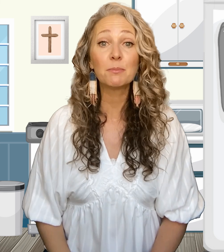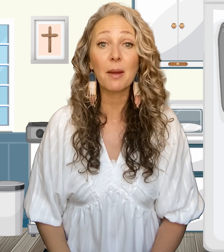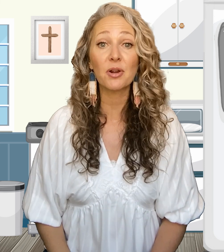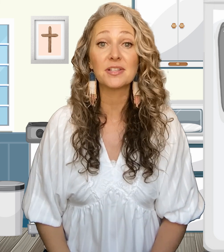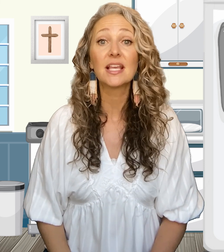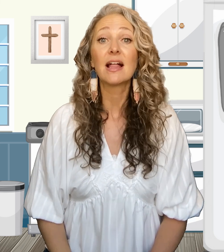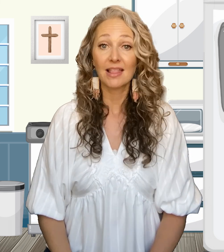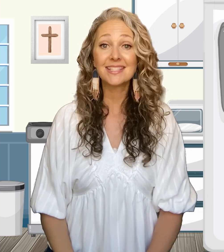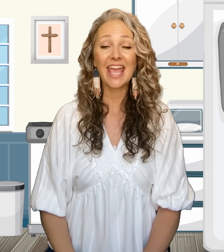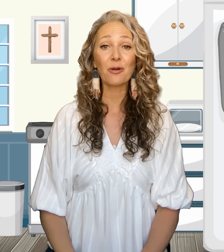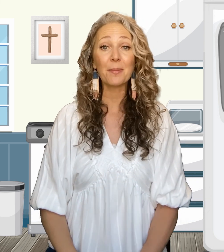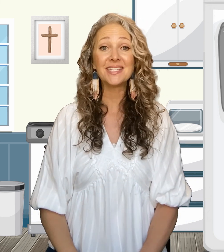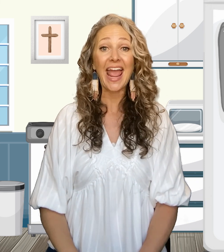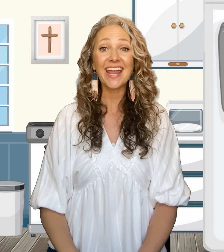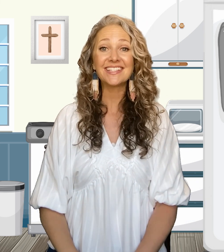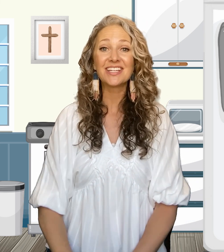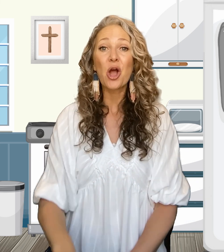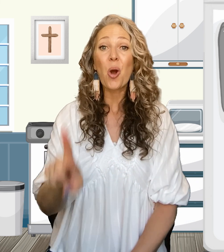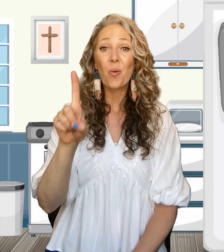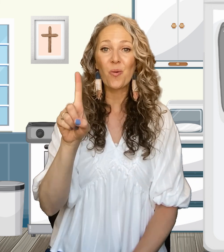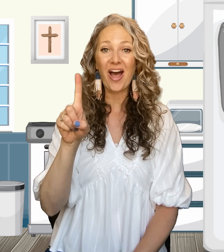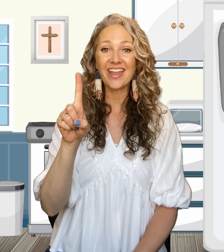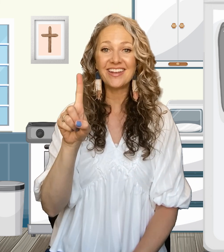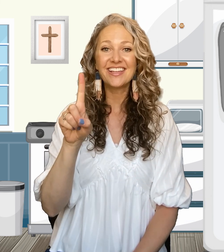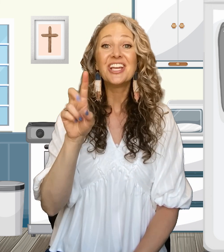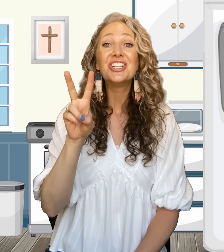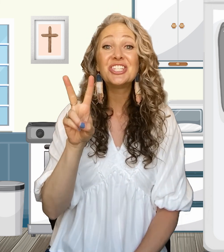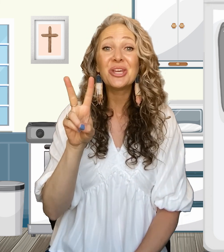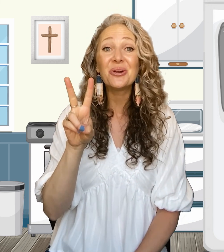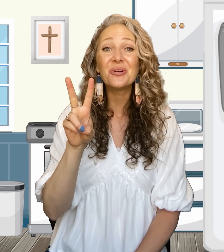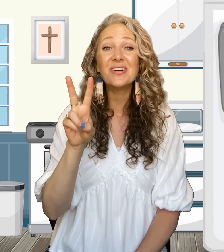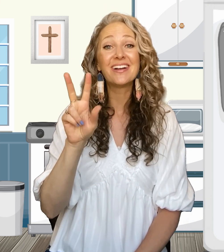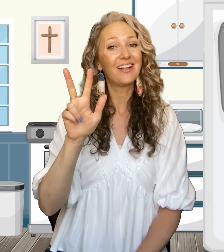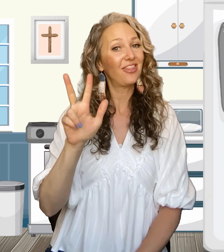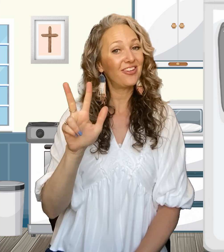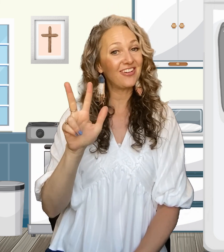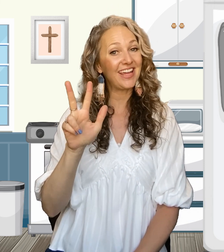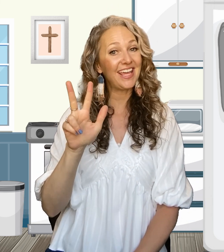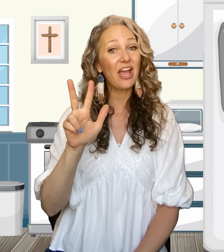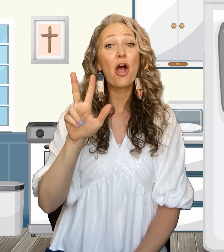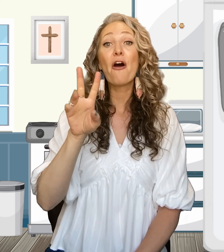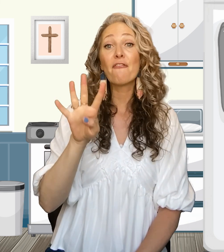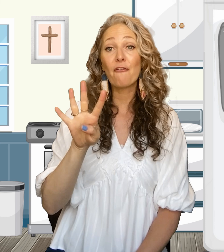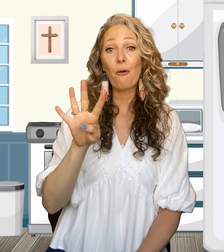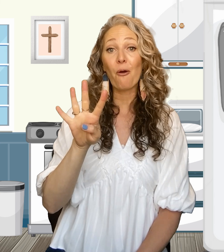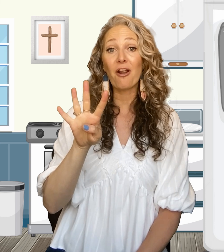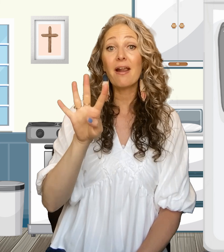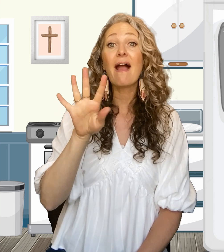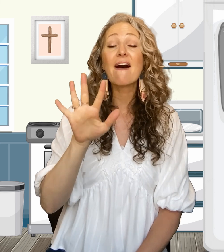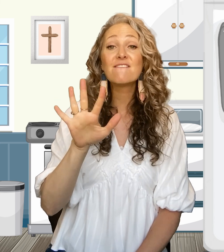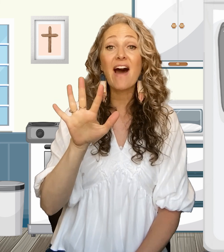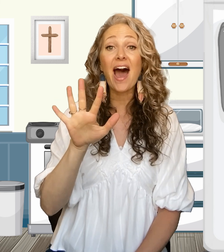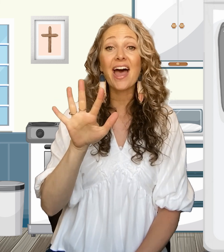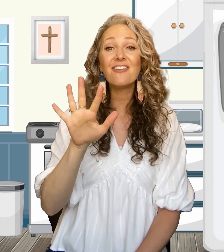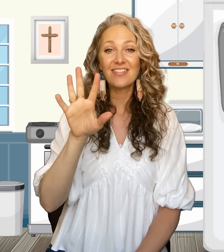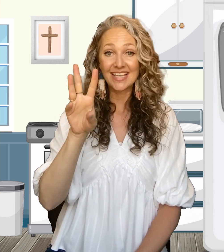numbers. Let's count up to 8. 1, 2, 3, 4, 5,